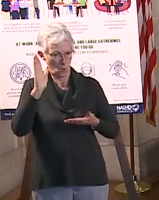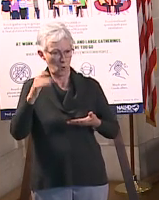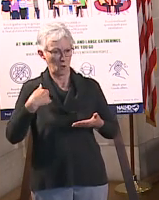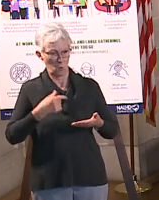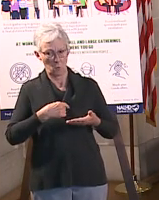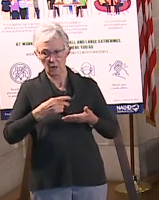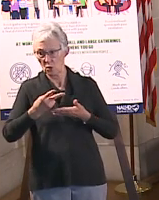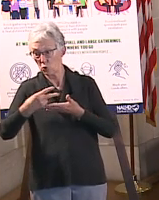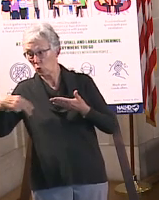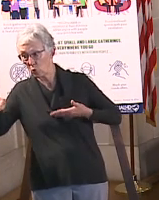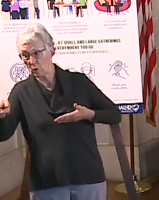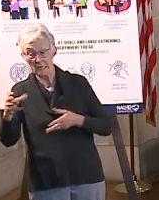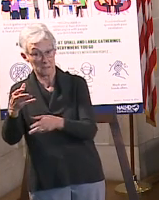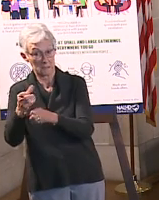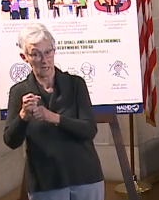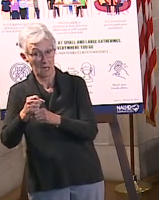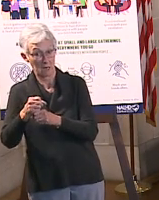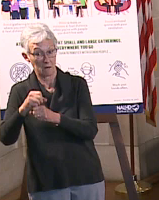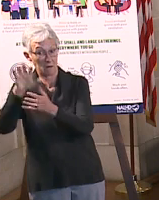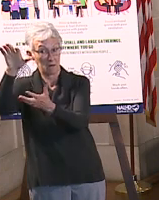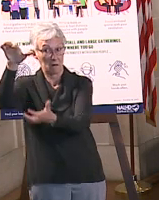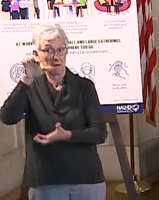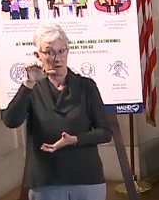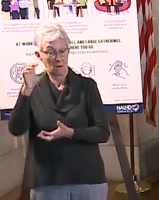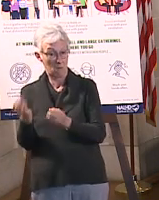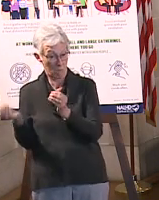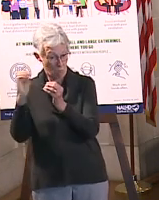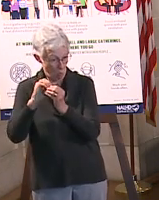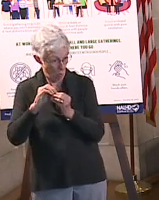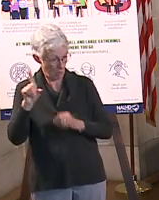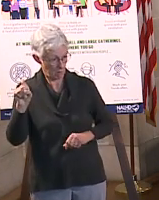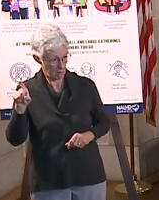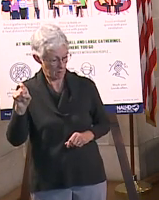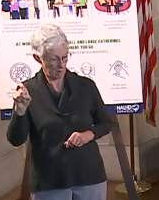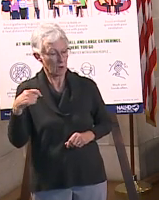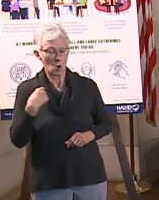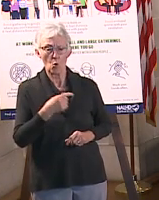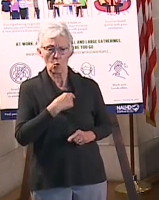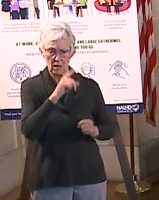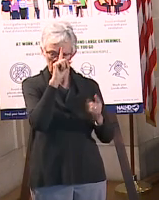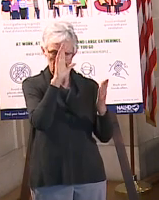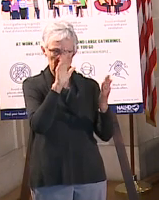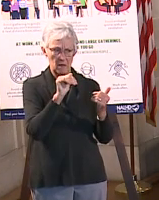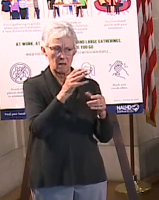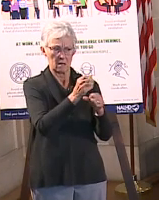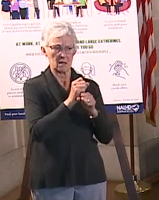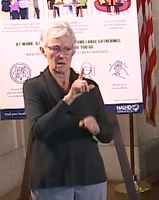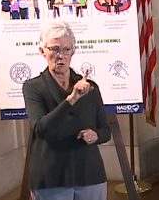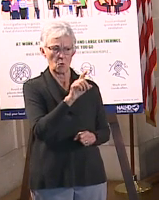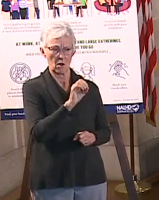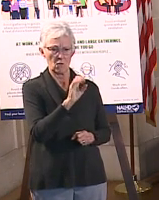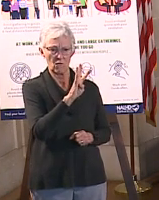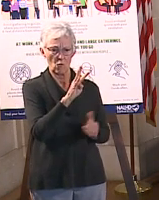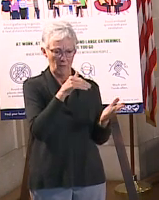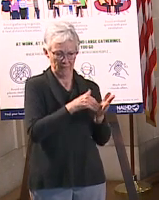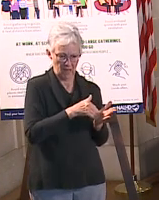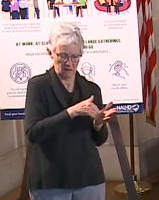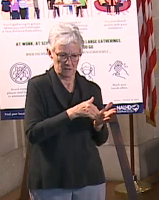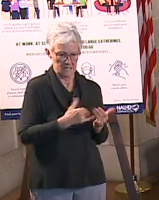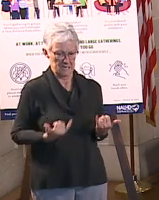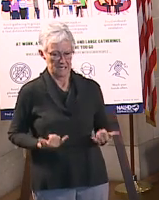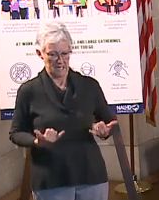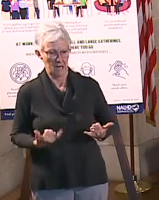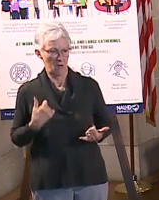of October, or month of December rather, that we had originally expected to get about 104,000 doses of vaccine. Now we'll probably only get